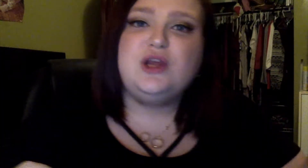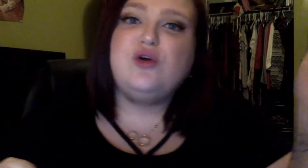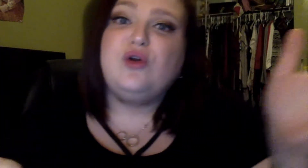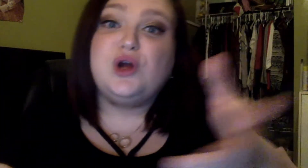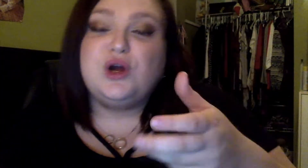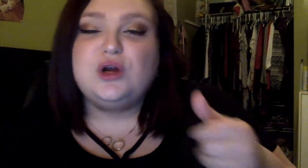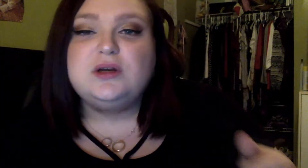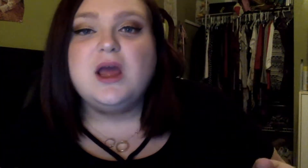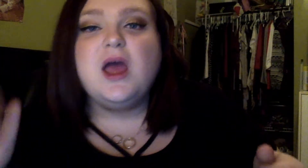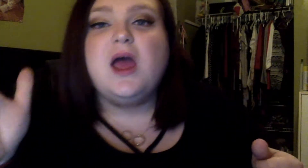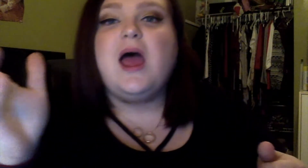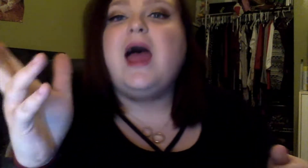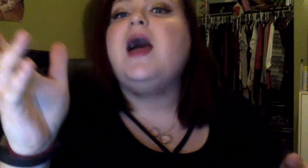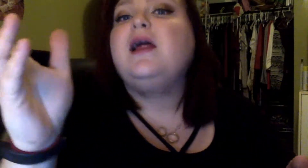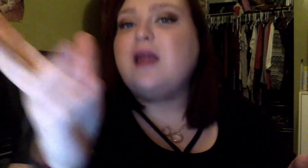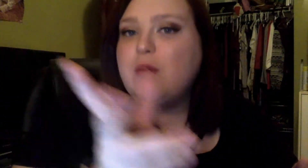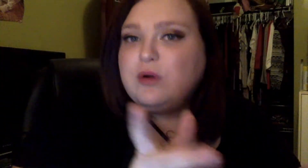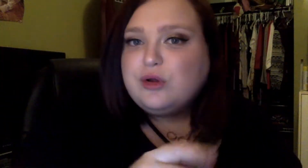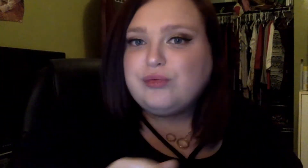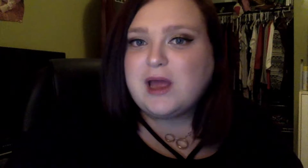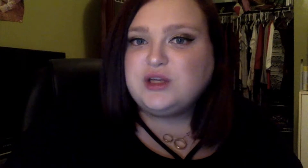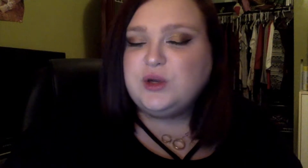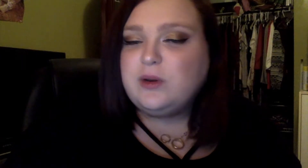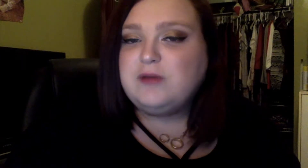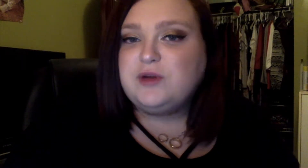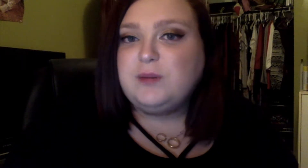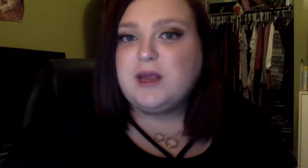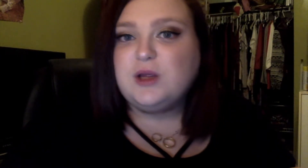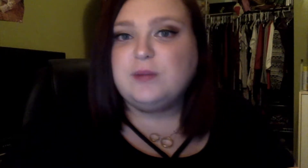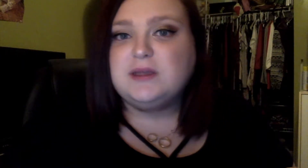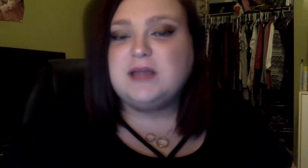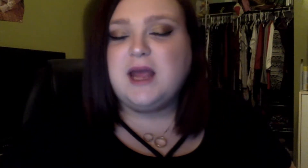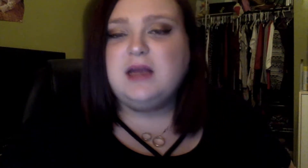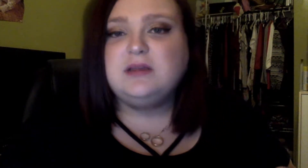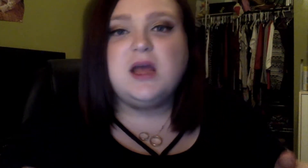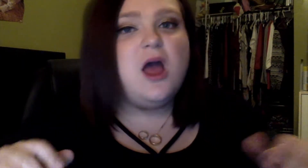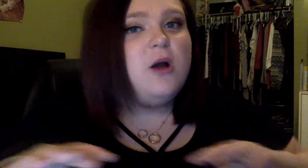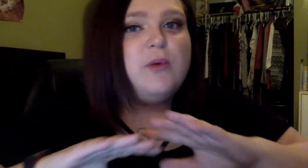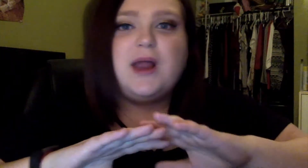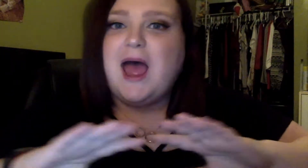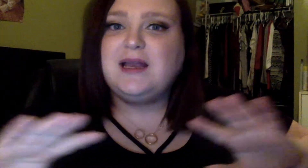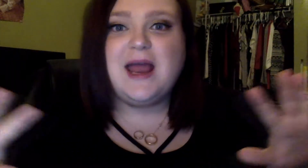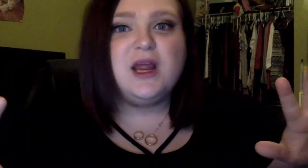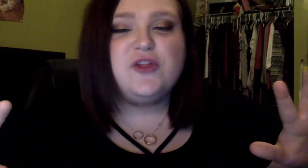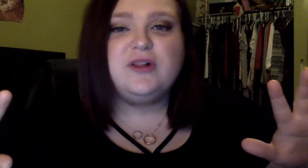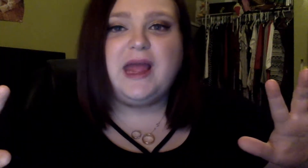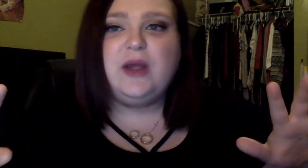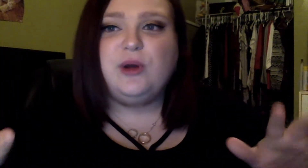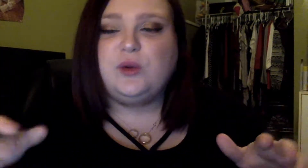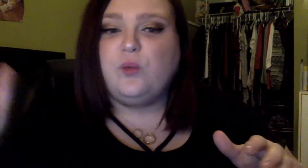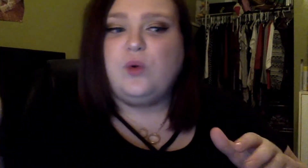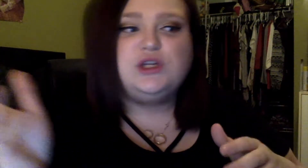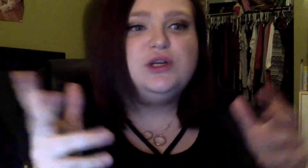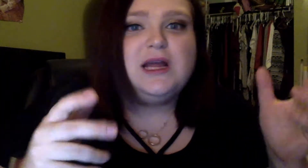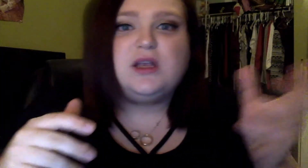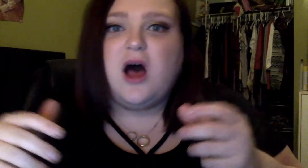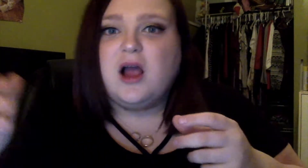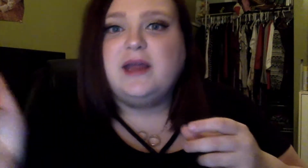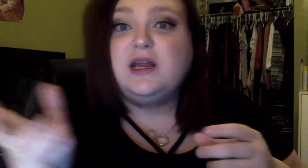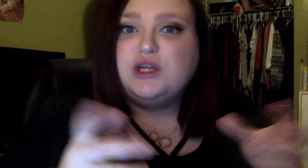you'll learn, and they will correct you whenever you make your mistake. But at any other language, once you get talking and